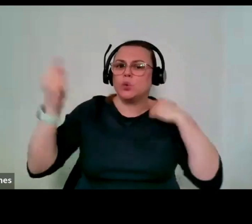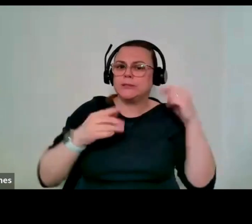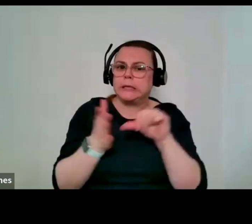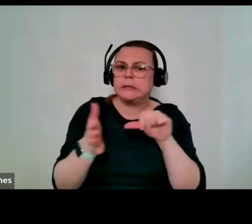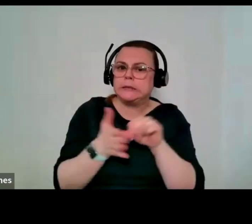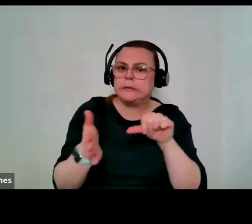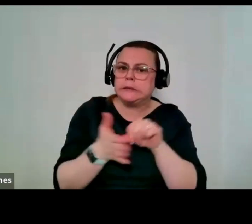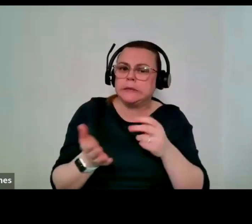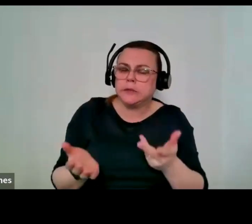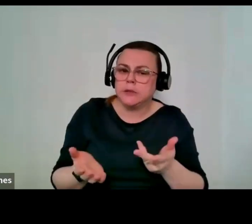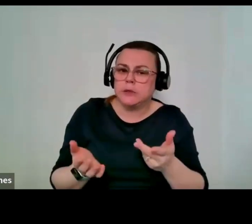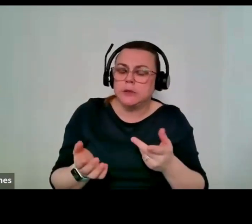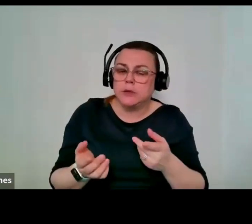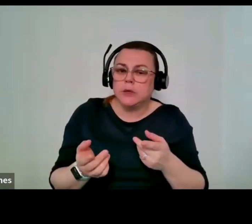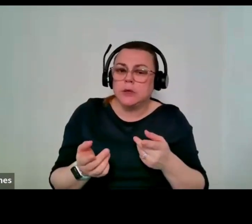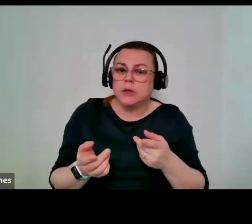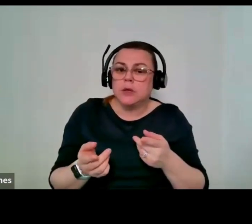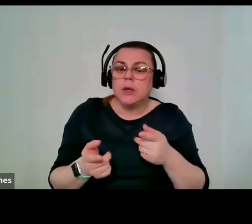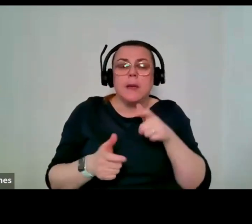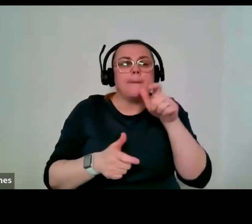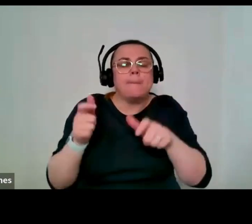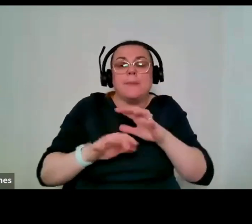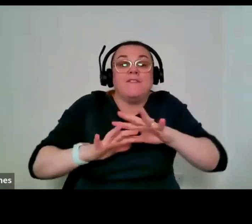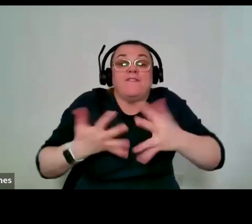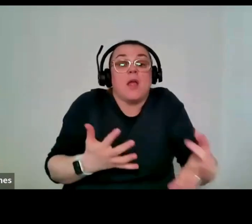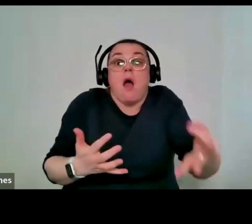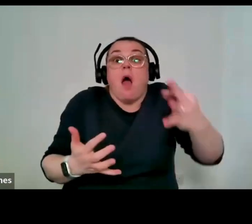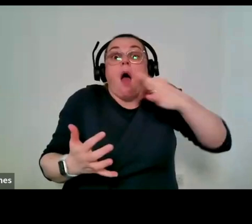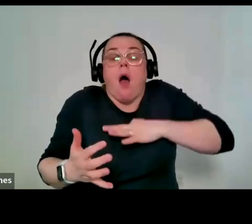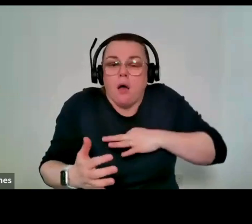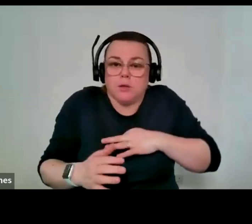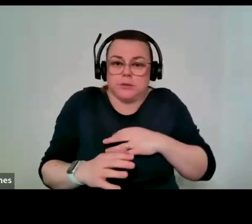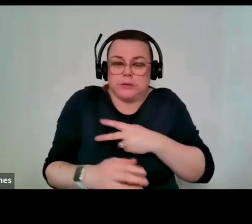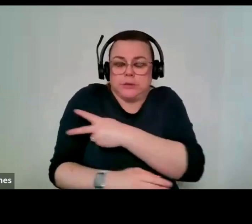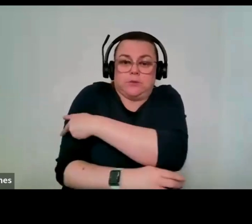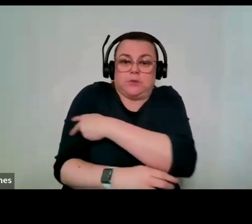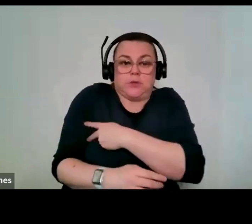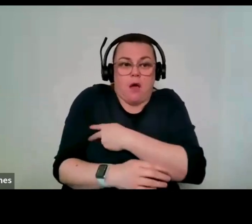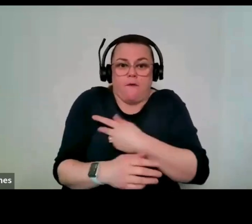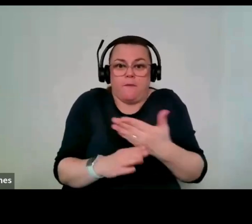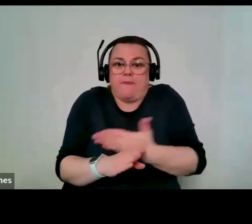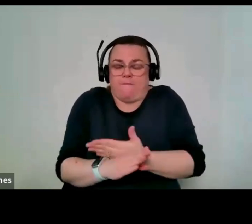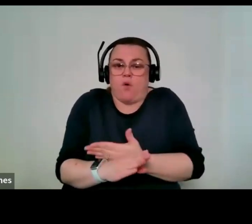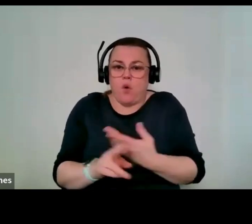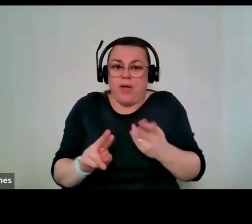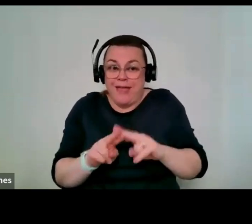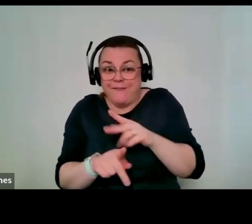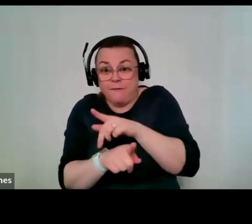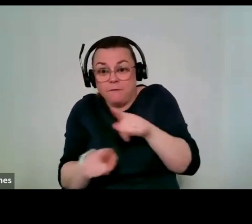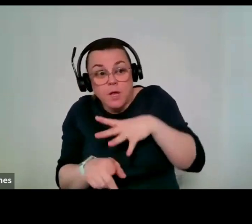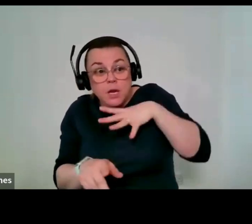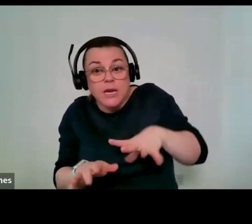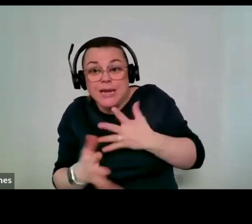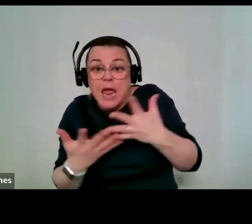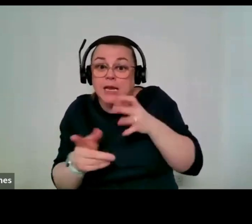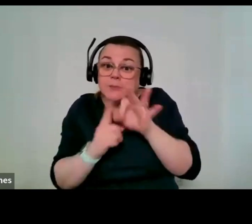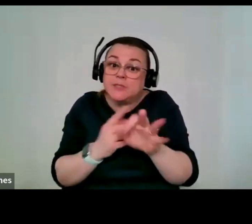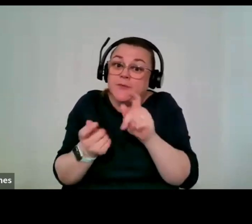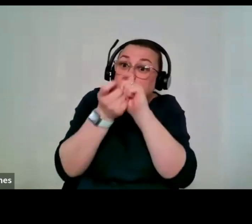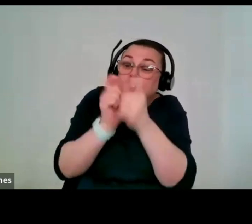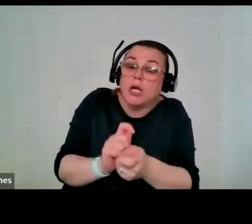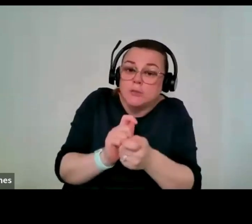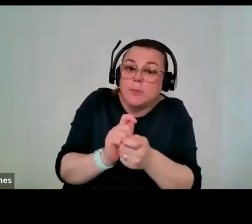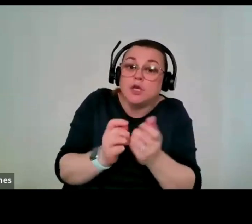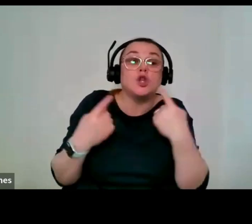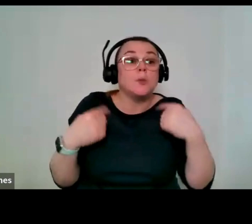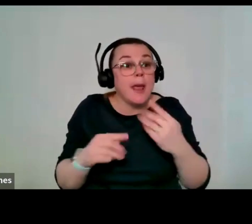these, people not really asking their employees beforehand if they require any adjustment to be able to